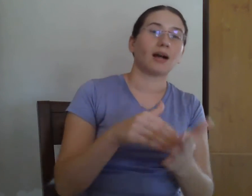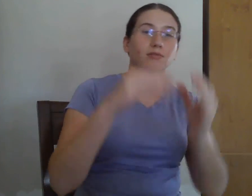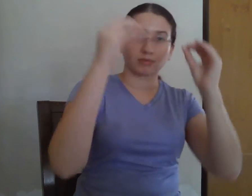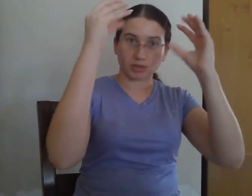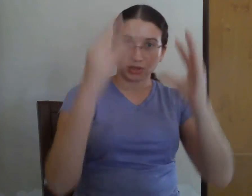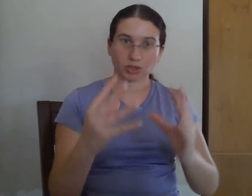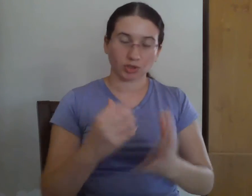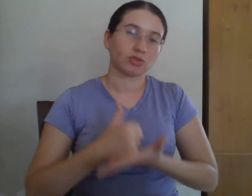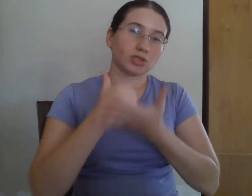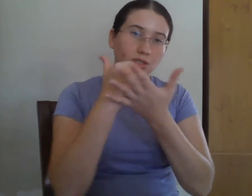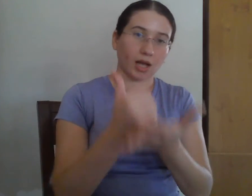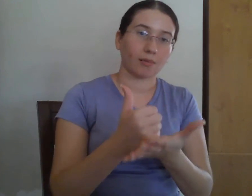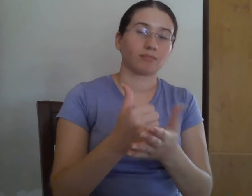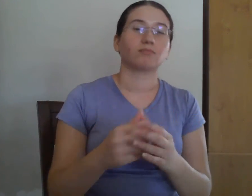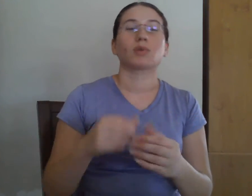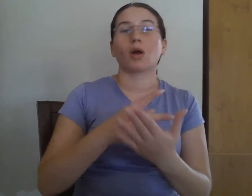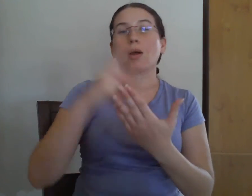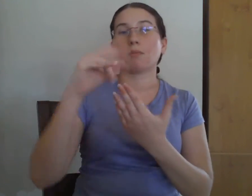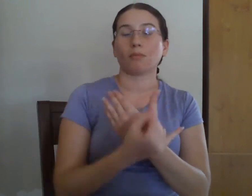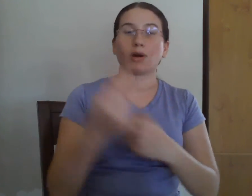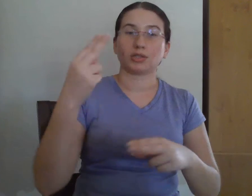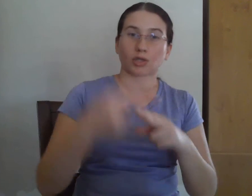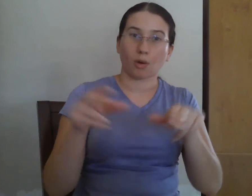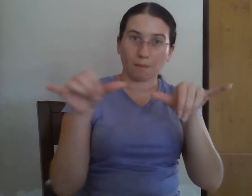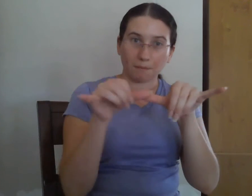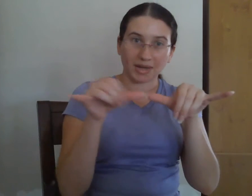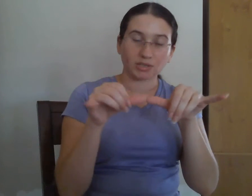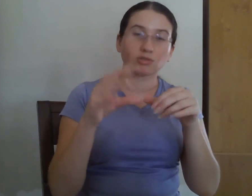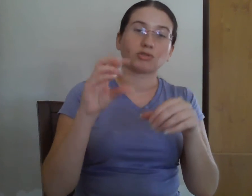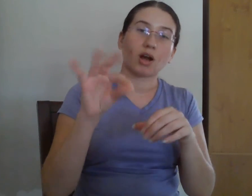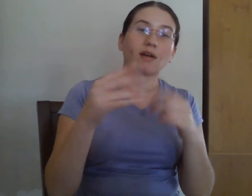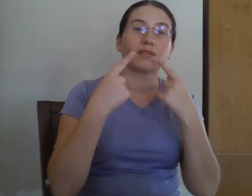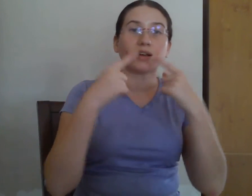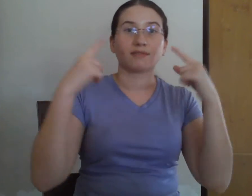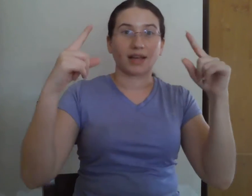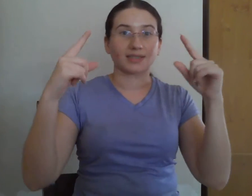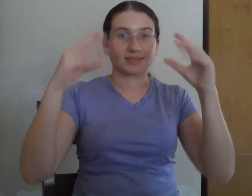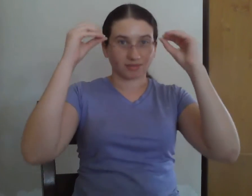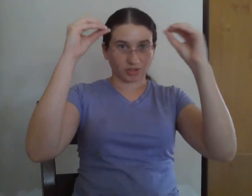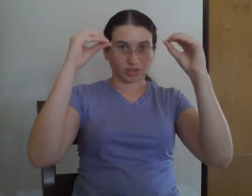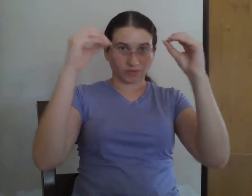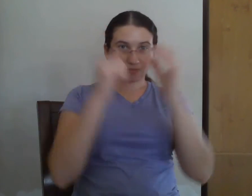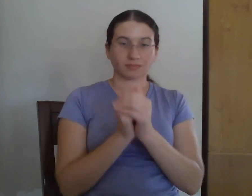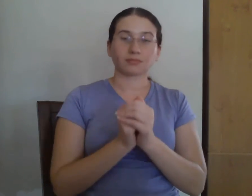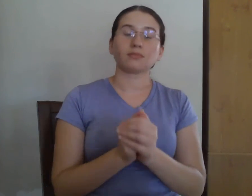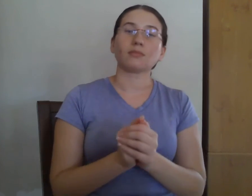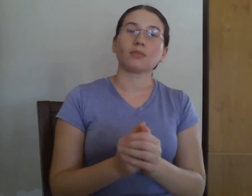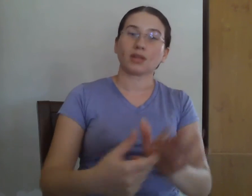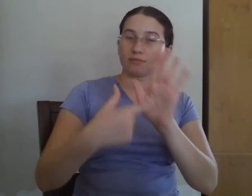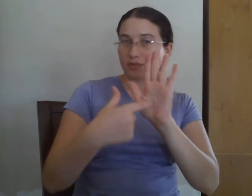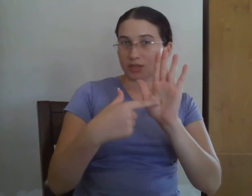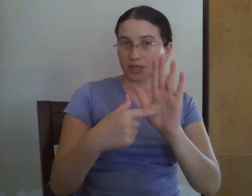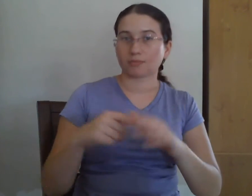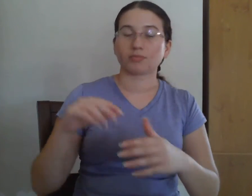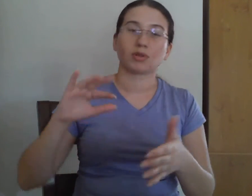Teaching. We had observers watch videos of teachers in the classroom and rate how they did on a range of